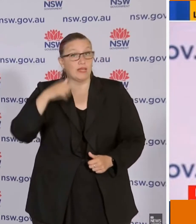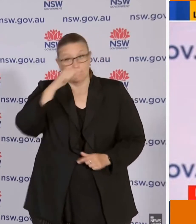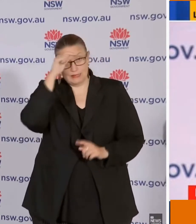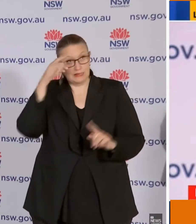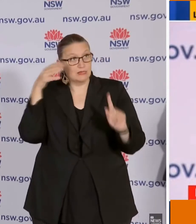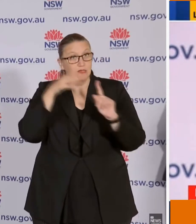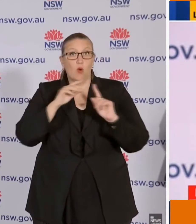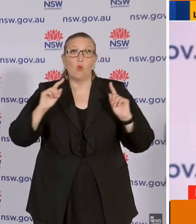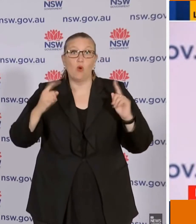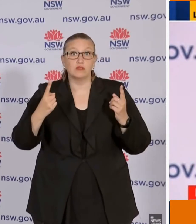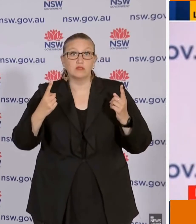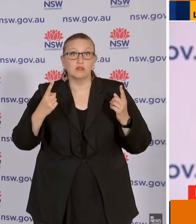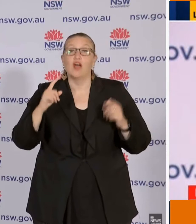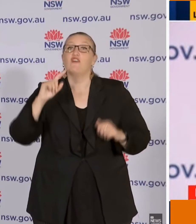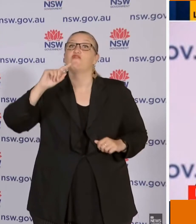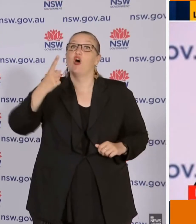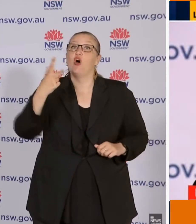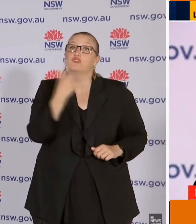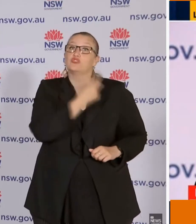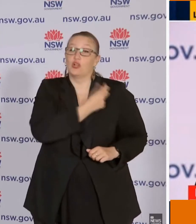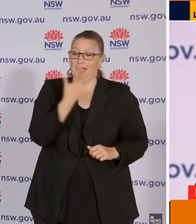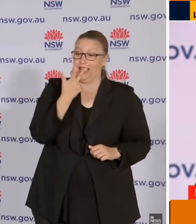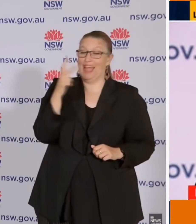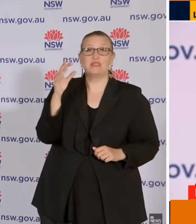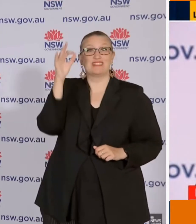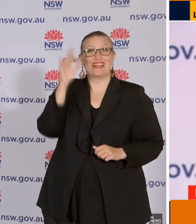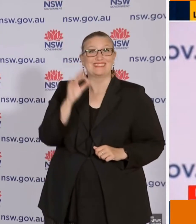give us an indication as to when we'll hit 80% double dose.